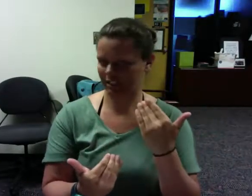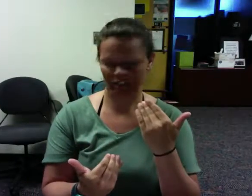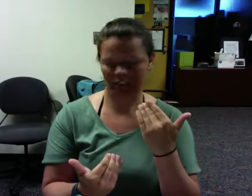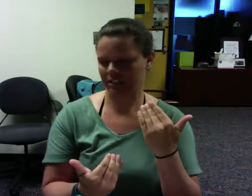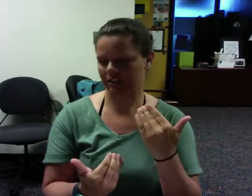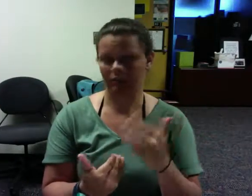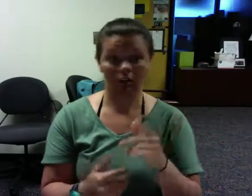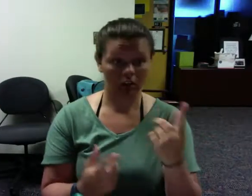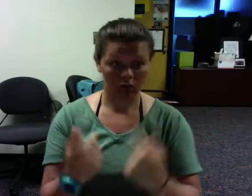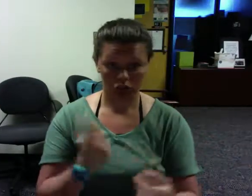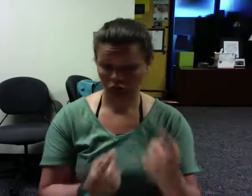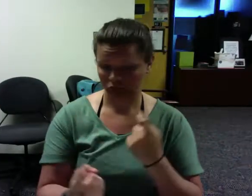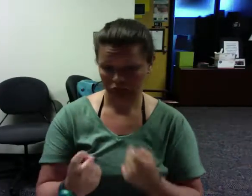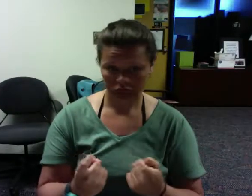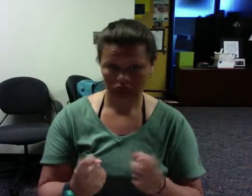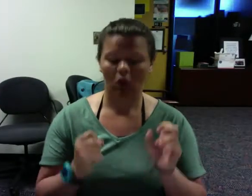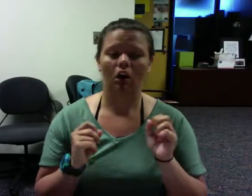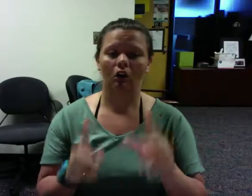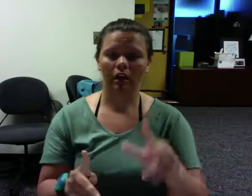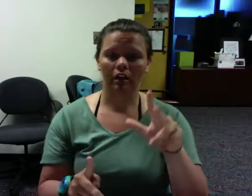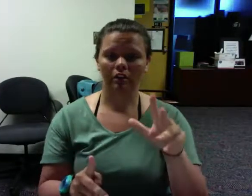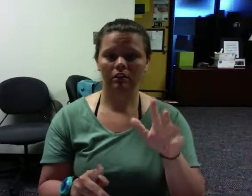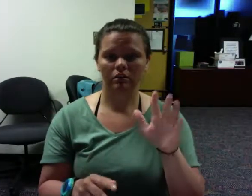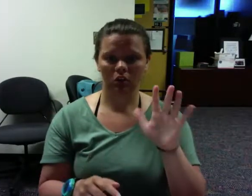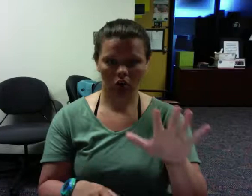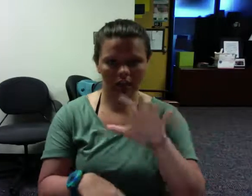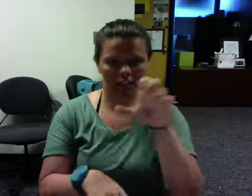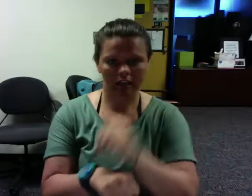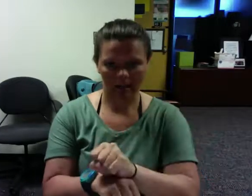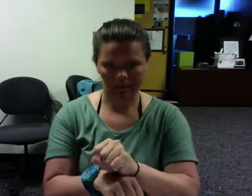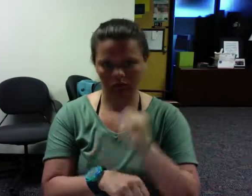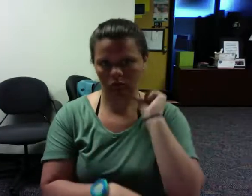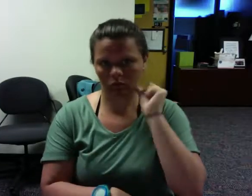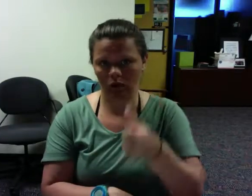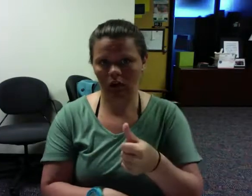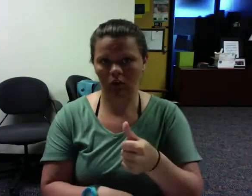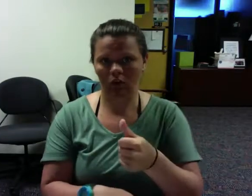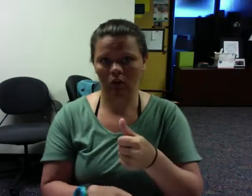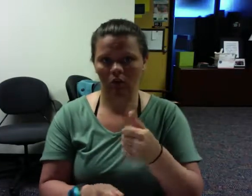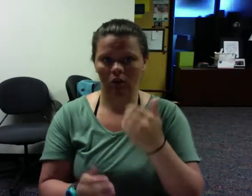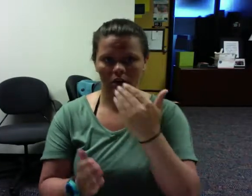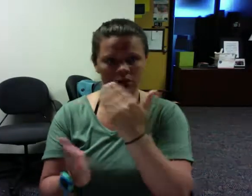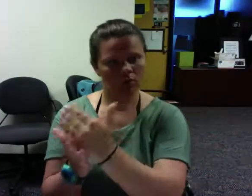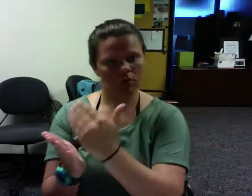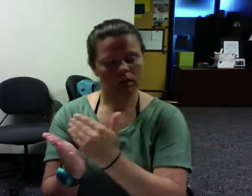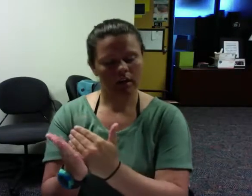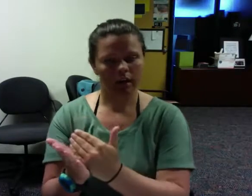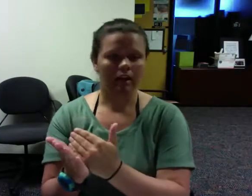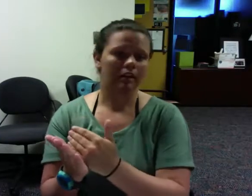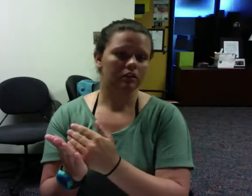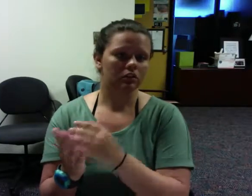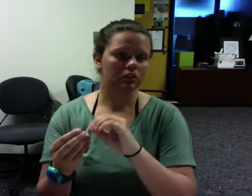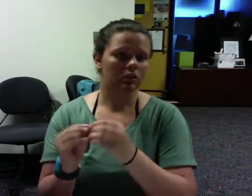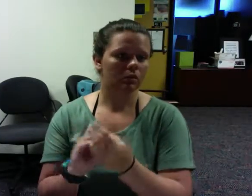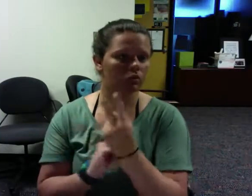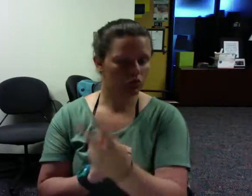Okay, your assignment for tomorrow then is to read lesson 2 if you've not done so already, and take notes over the words in